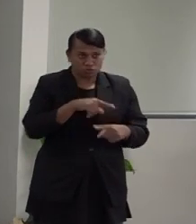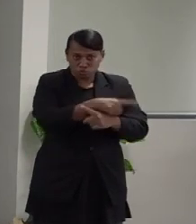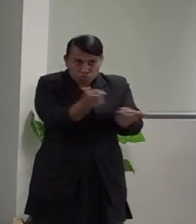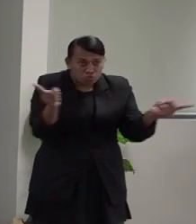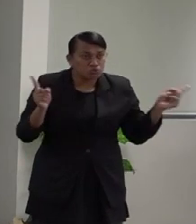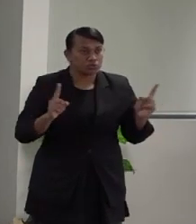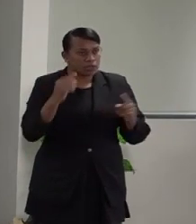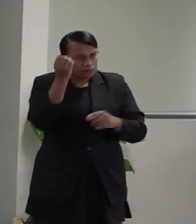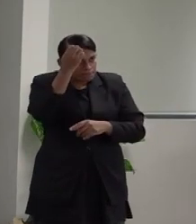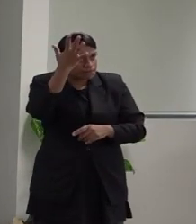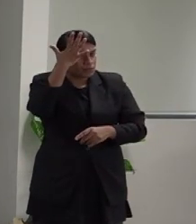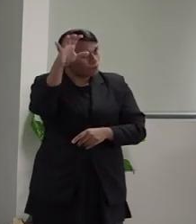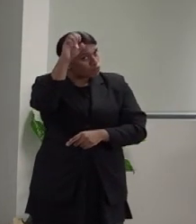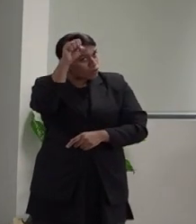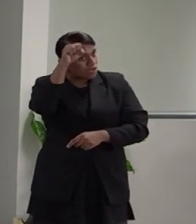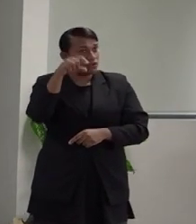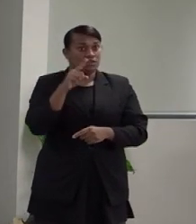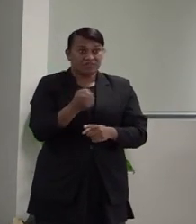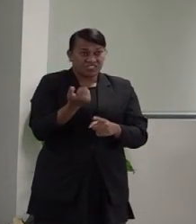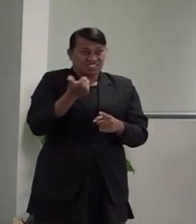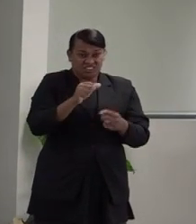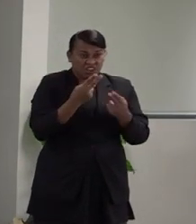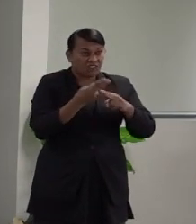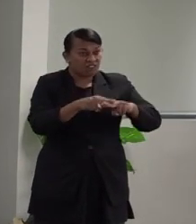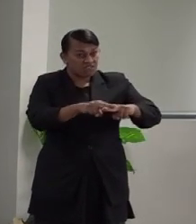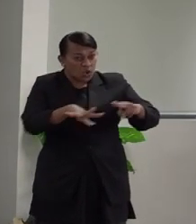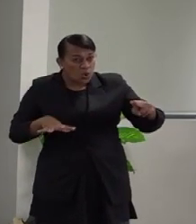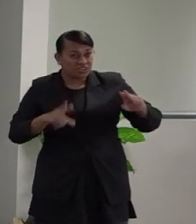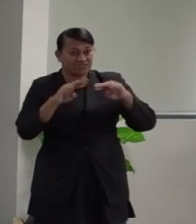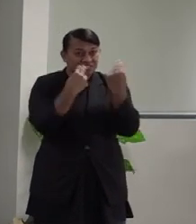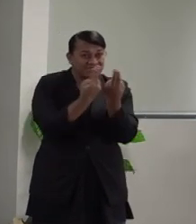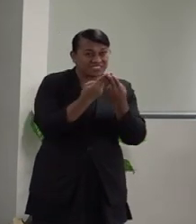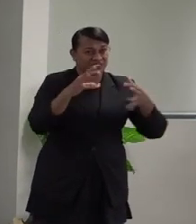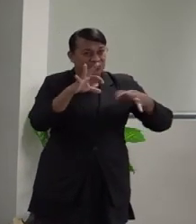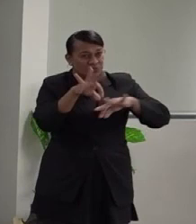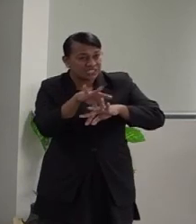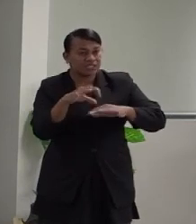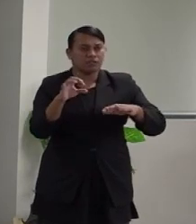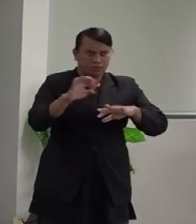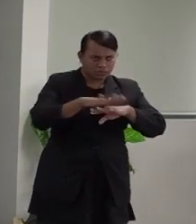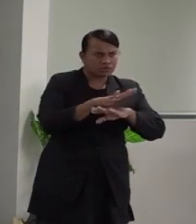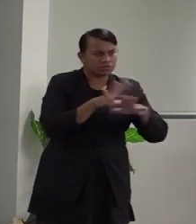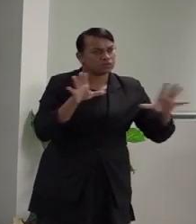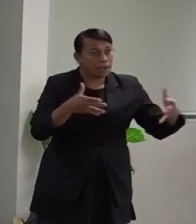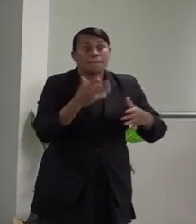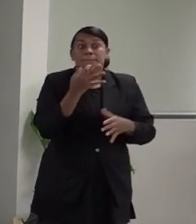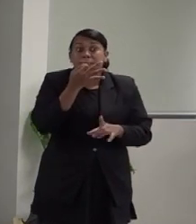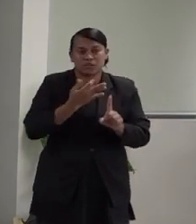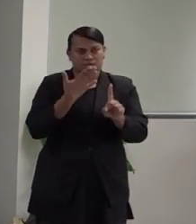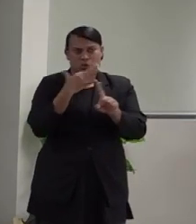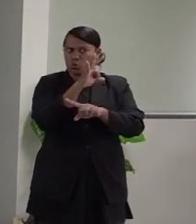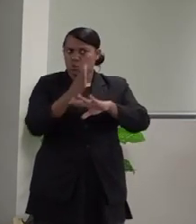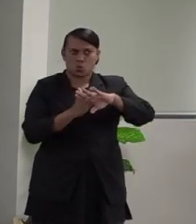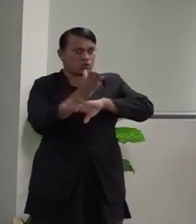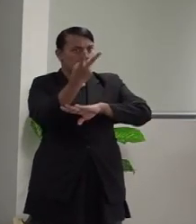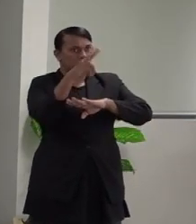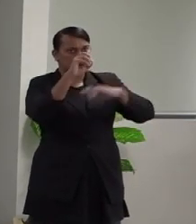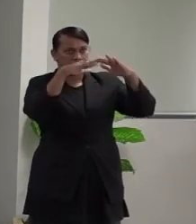death in the family, you can proceed with the burial, so as long as you limit any gatherings to fewer than 20